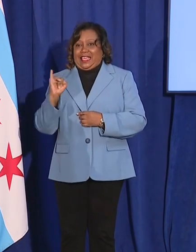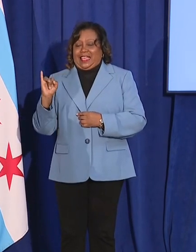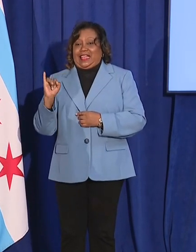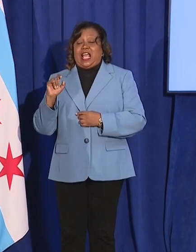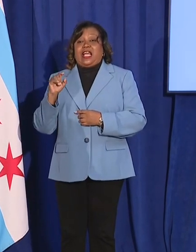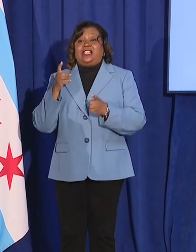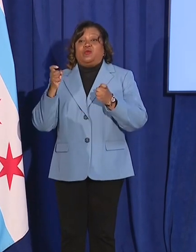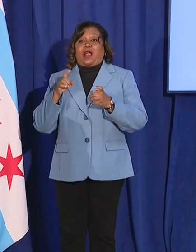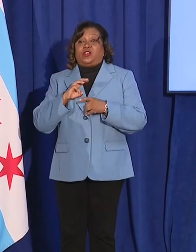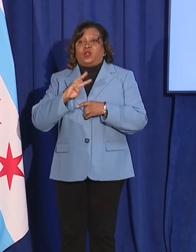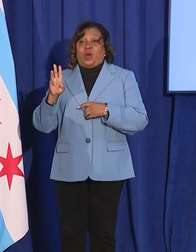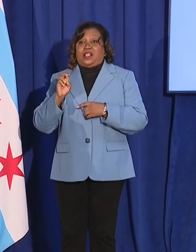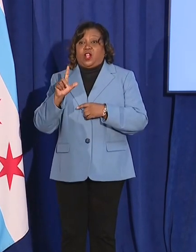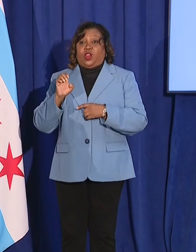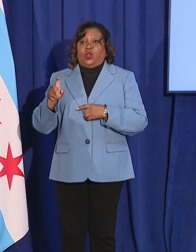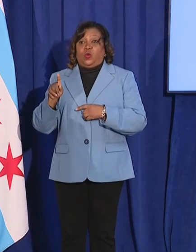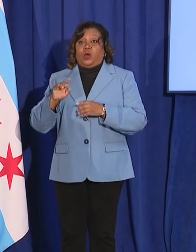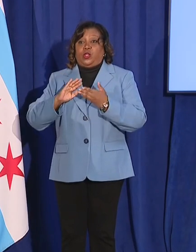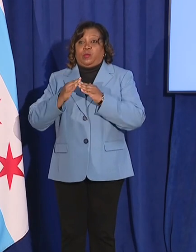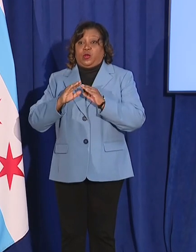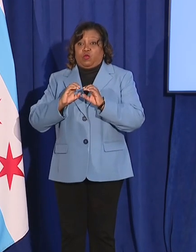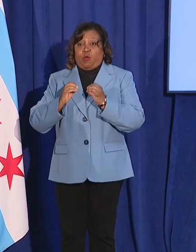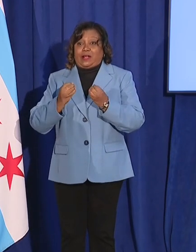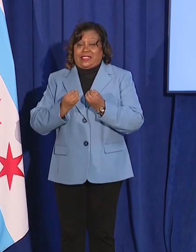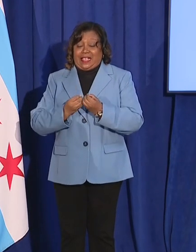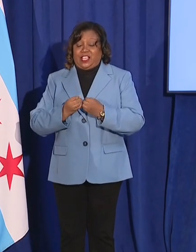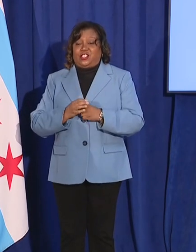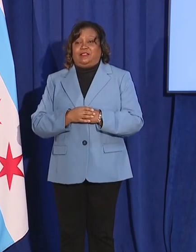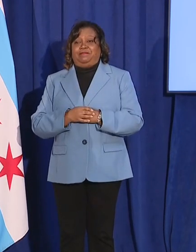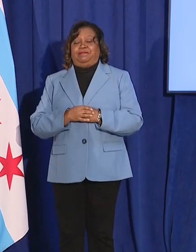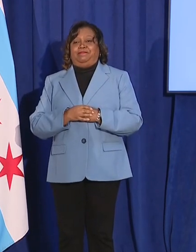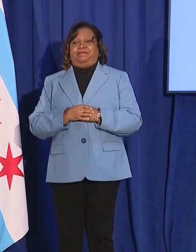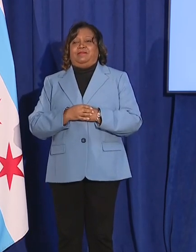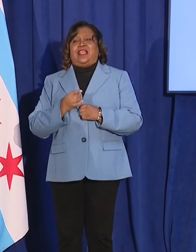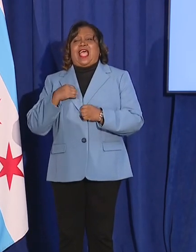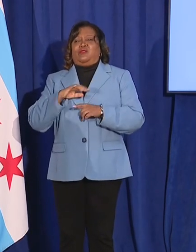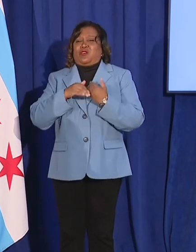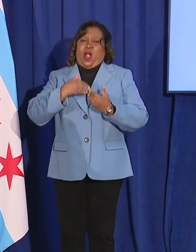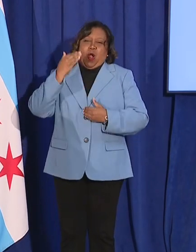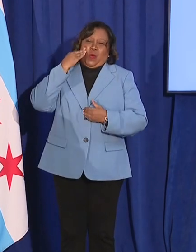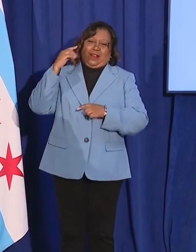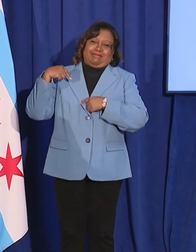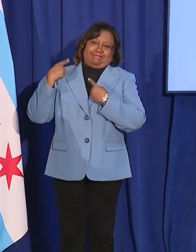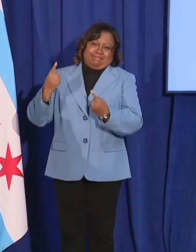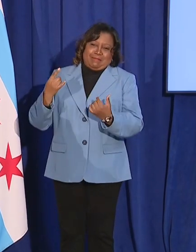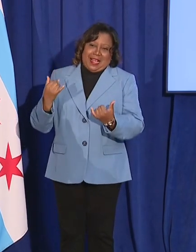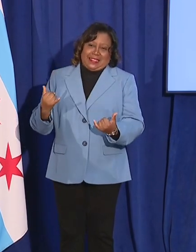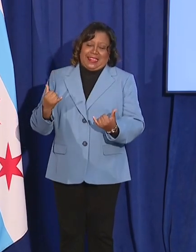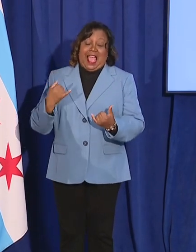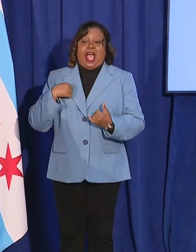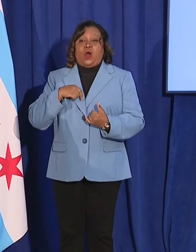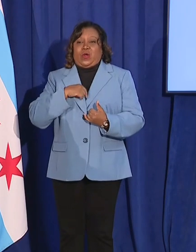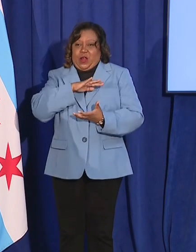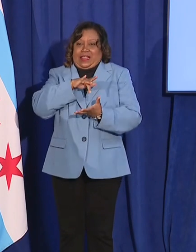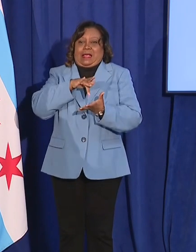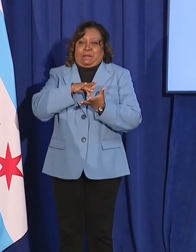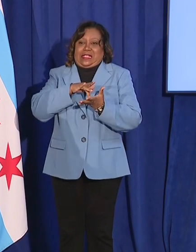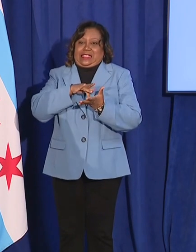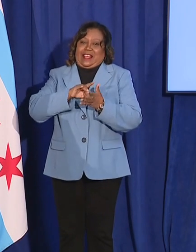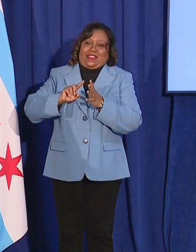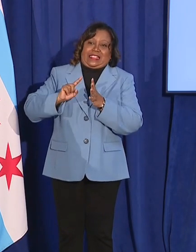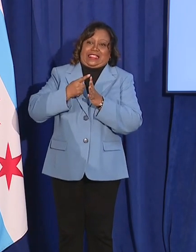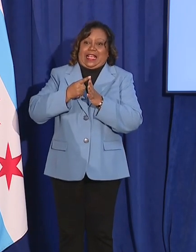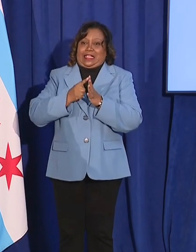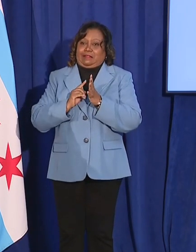of the West Loop Community Organization. As we're all aware by now, we are in the midst of a